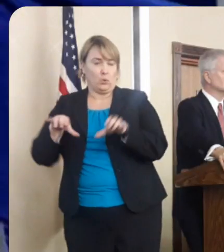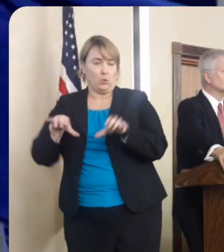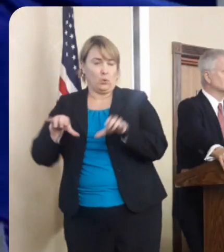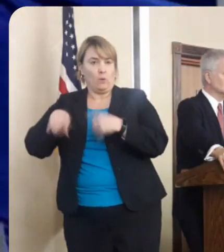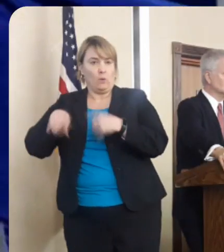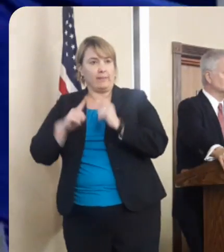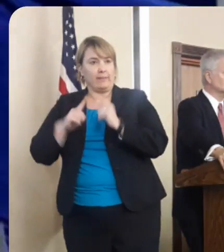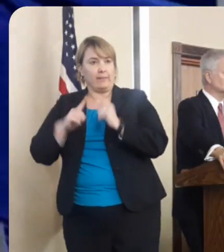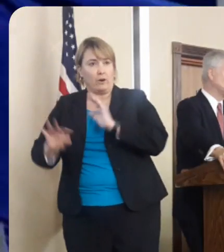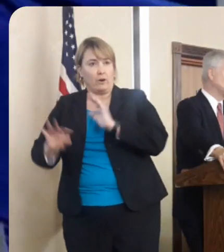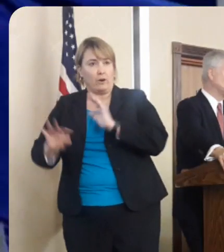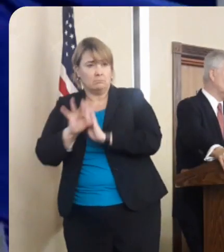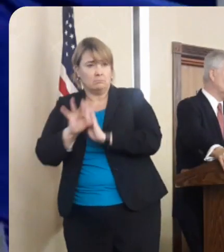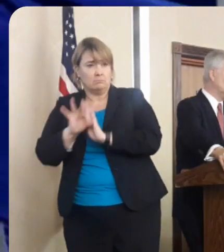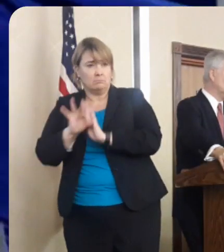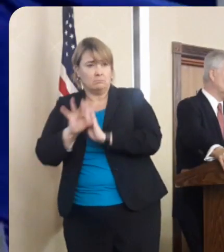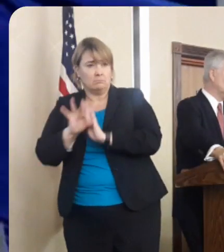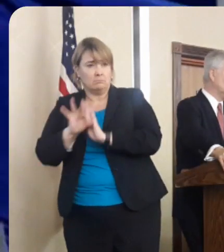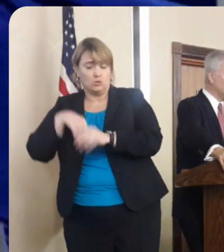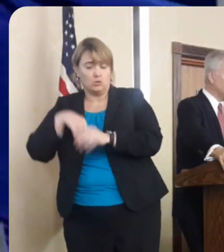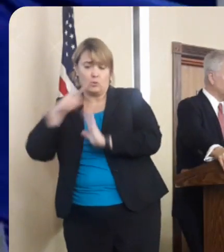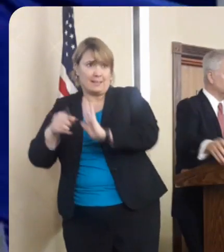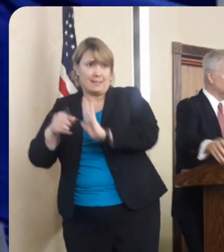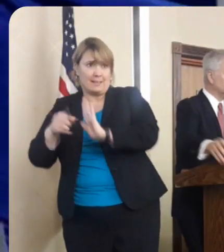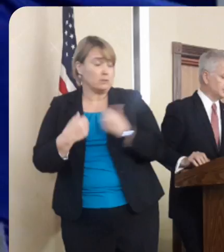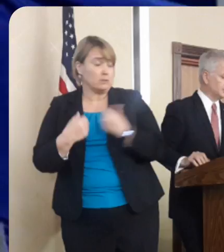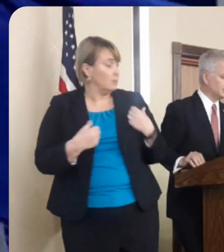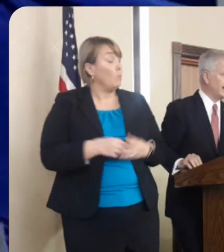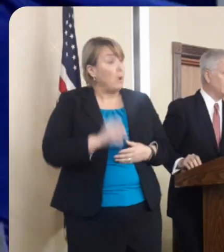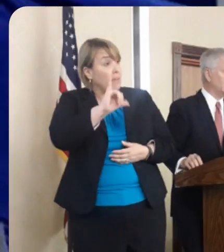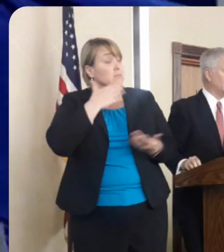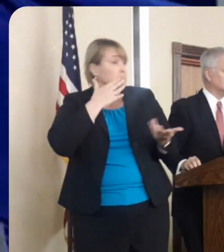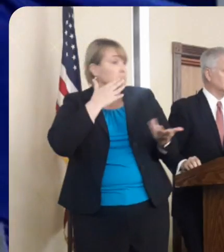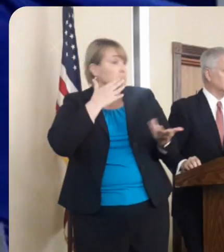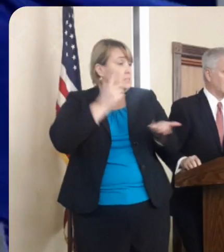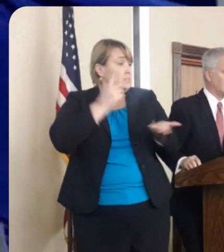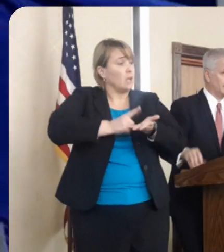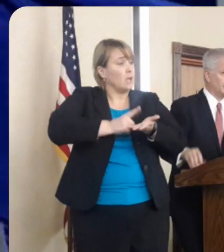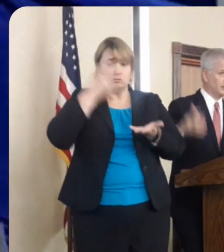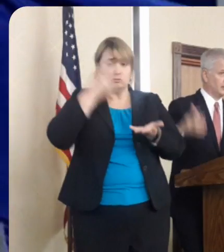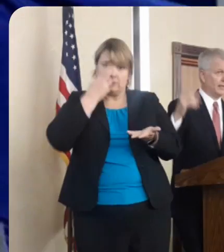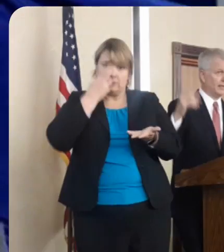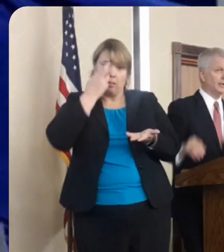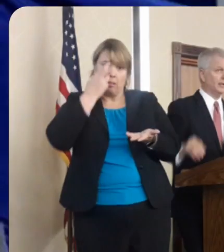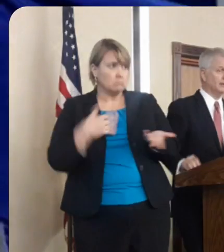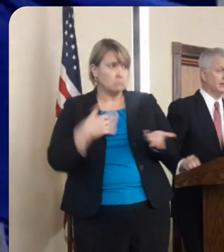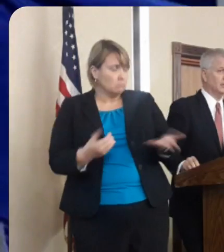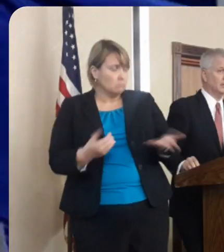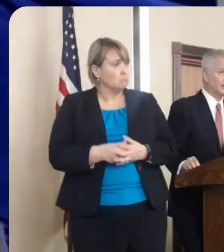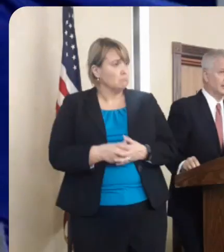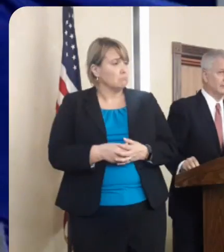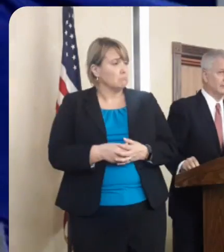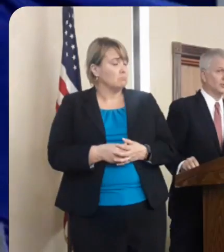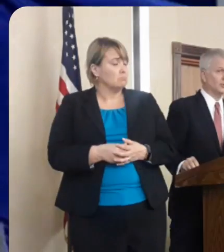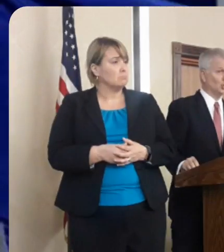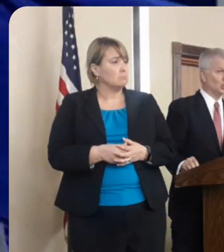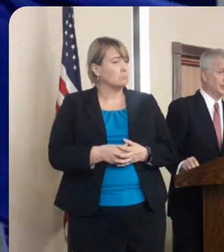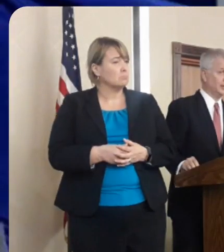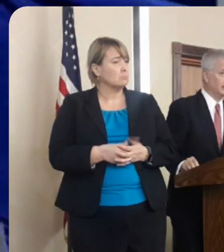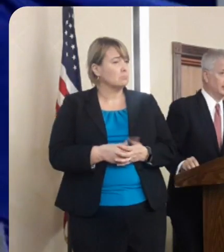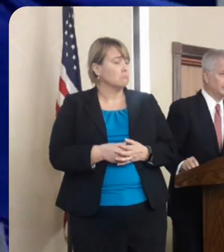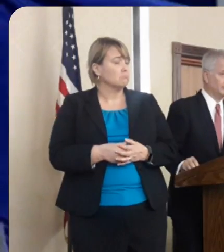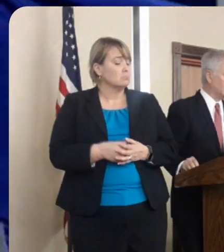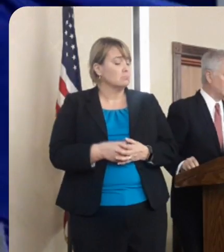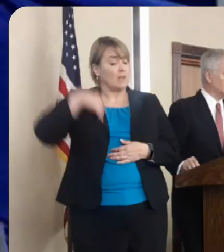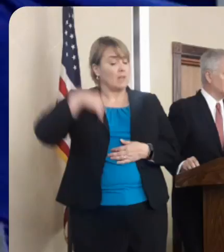district. That is a reasonable discussion to have, and I would think that would end up, that could end up